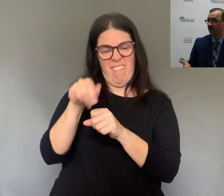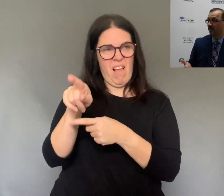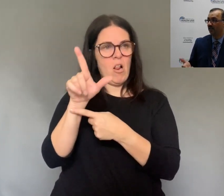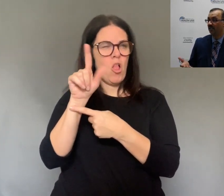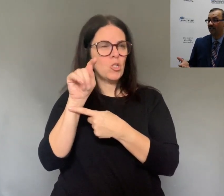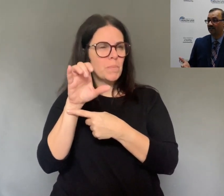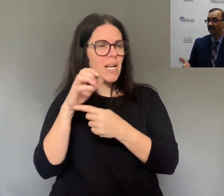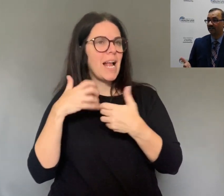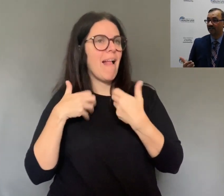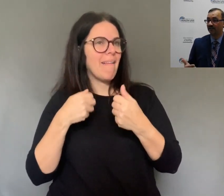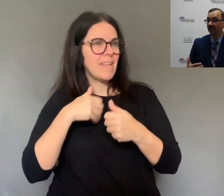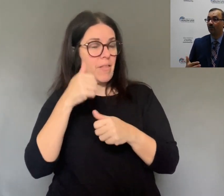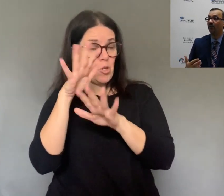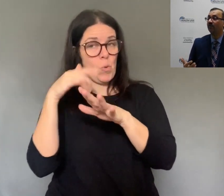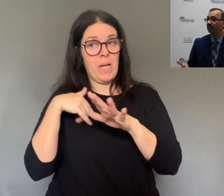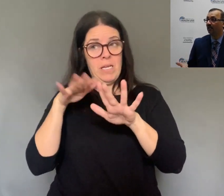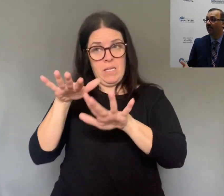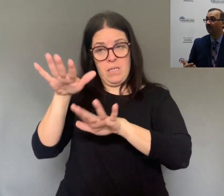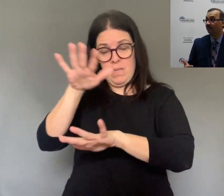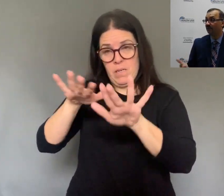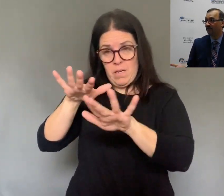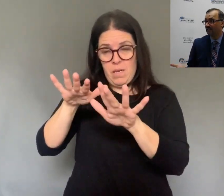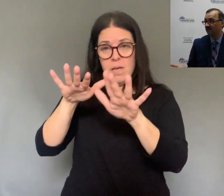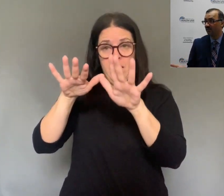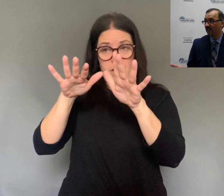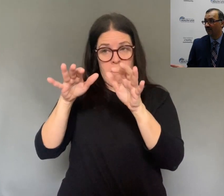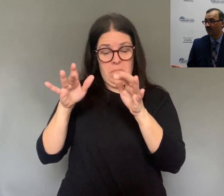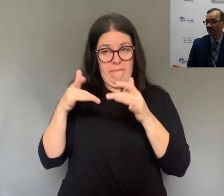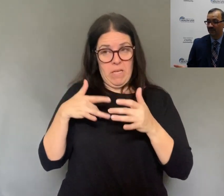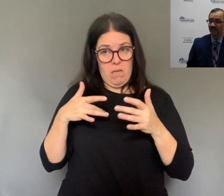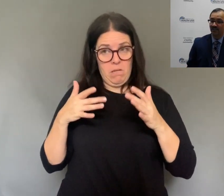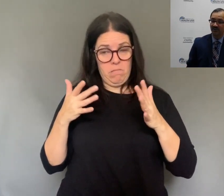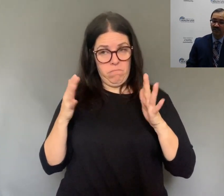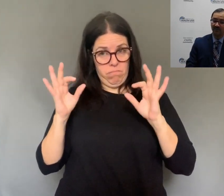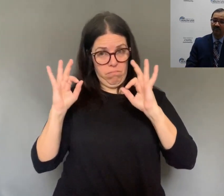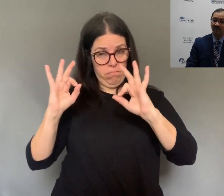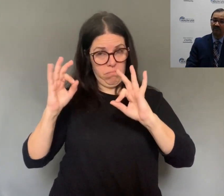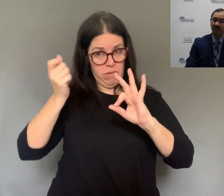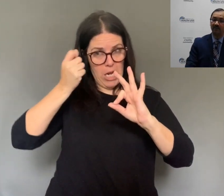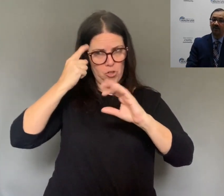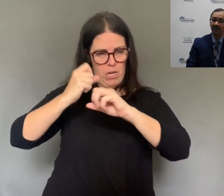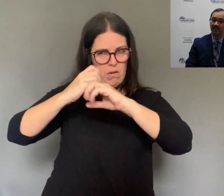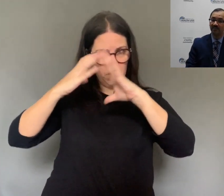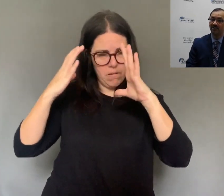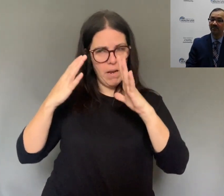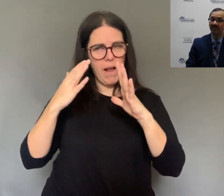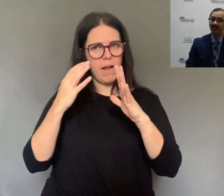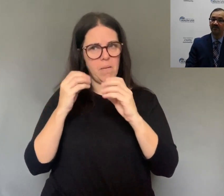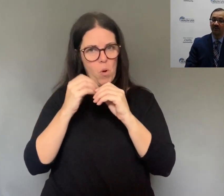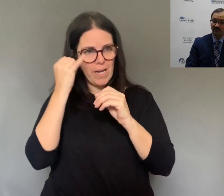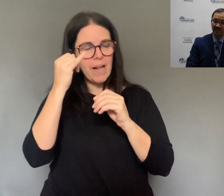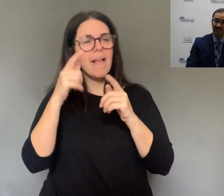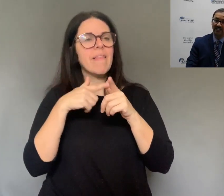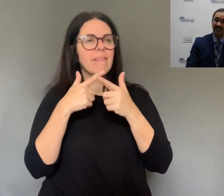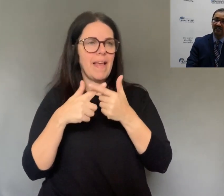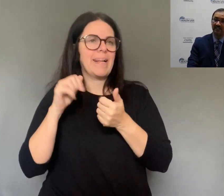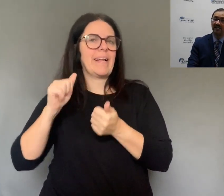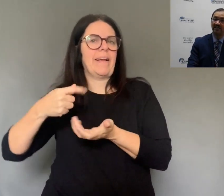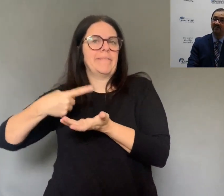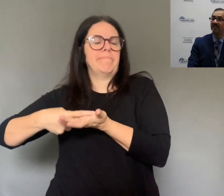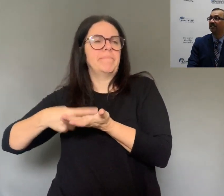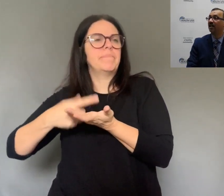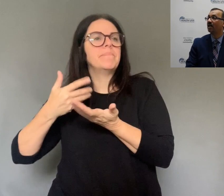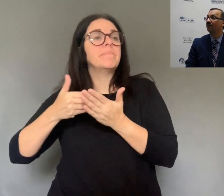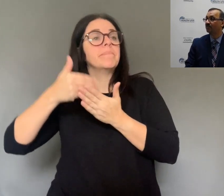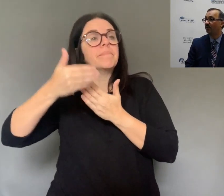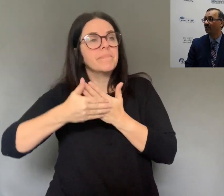using as who do we target for those asymptomatic people. So I think from a policy perspective, what we are seeing is